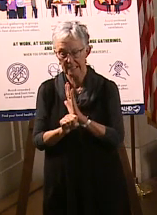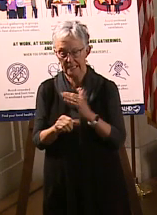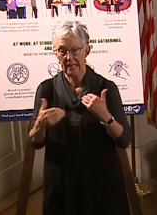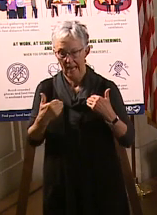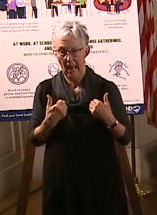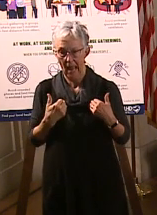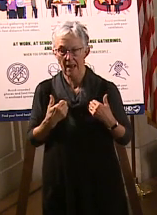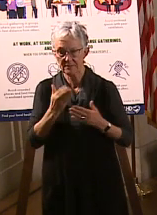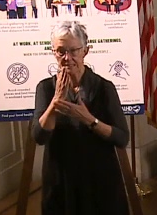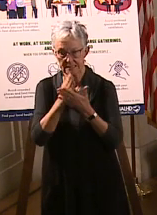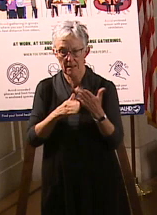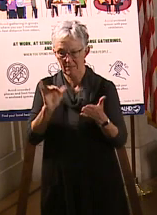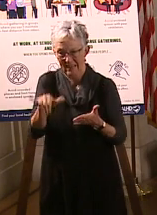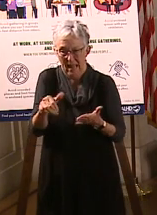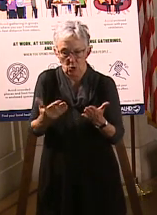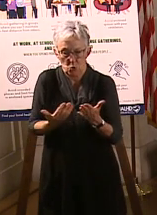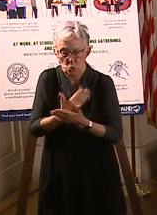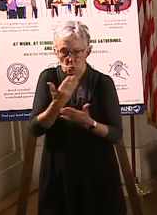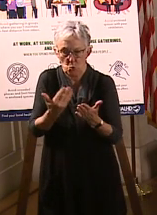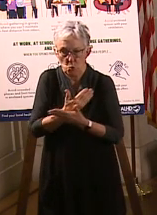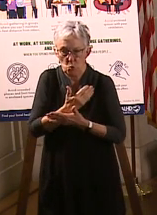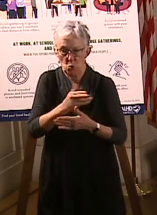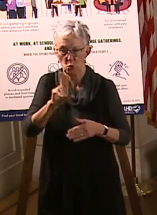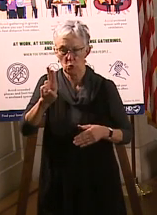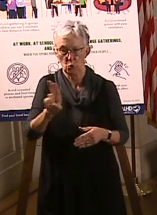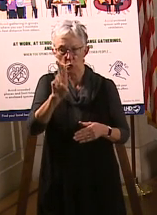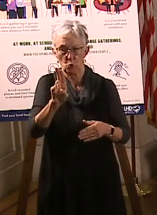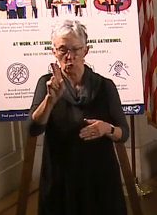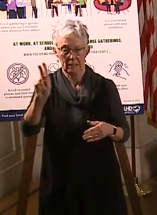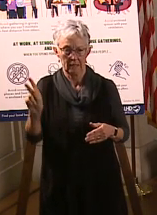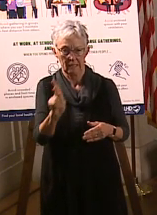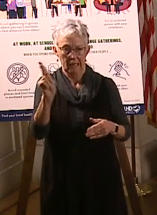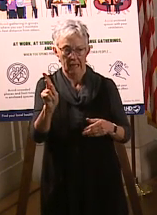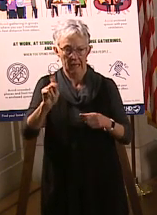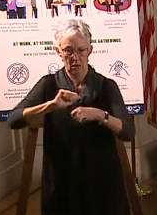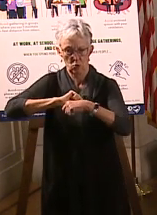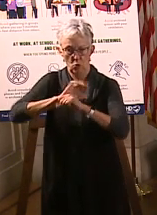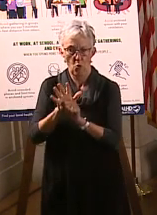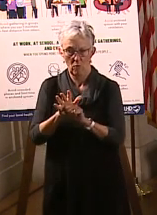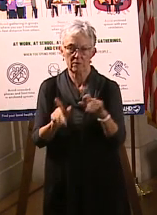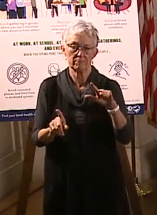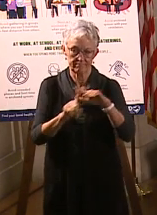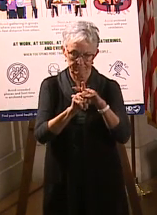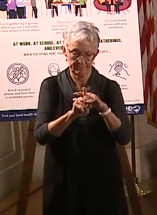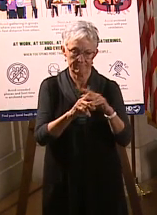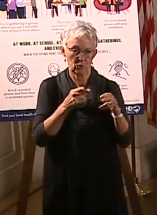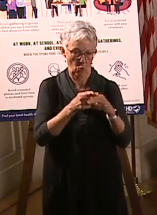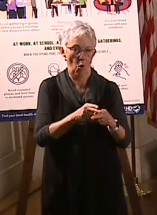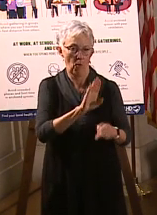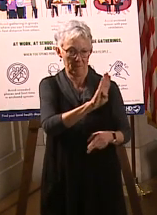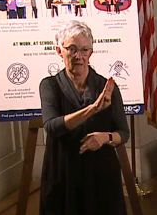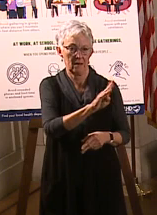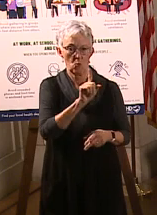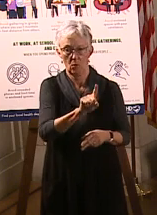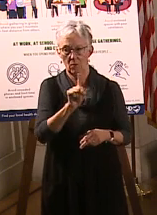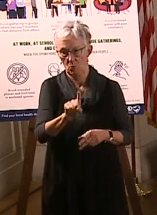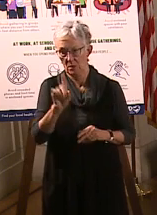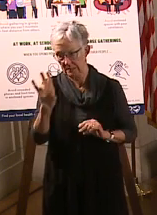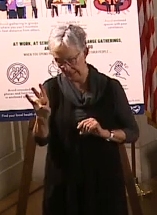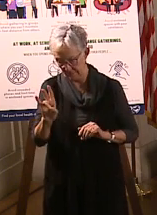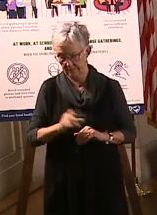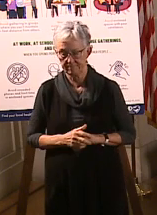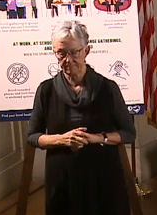specimens showing this new UK strain in their test specimens. So the reason we're talking about